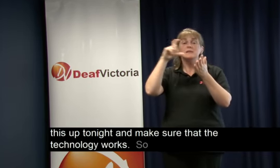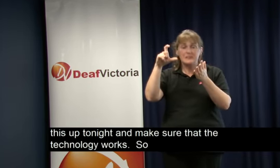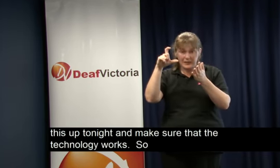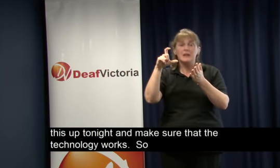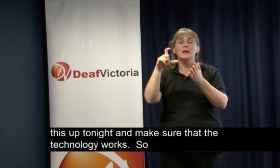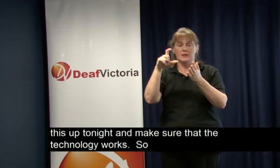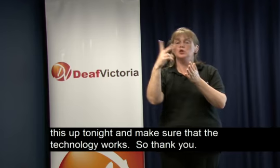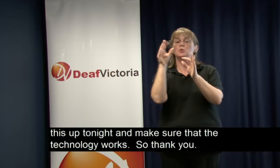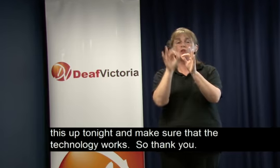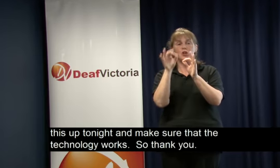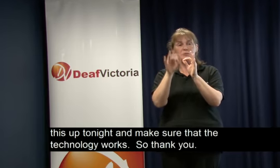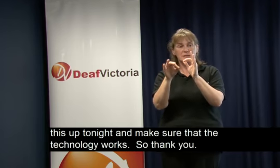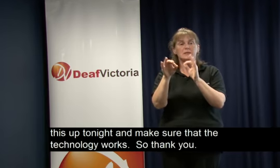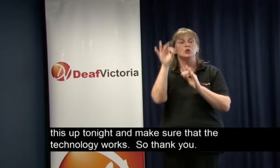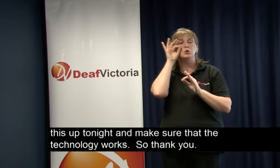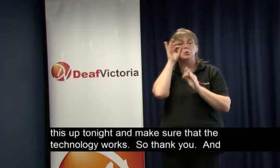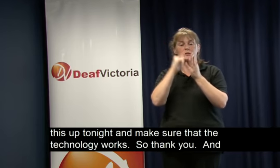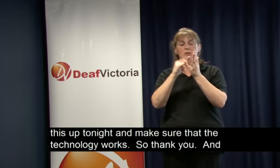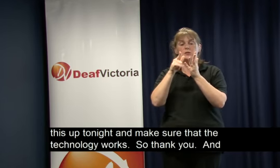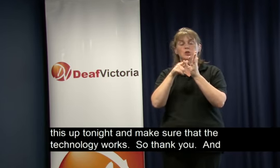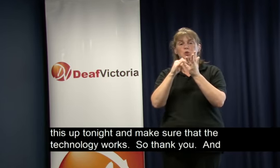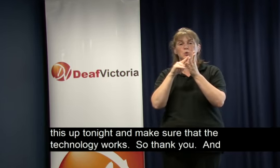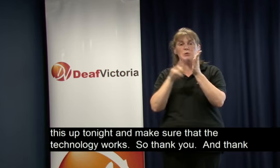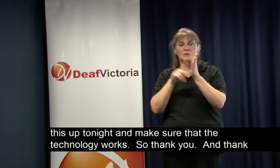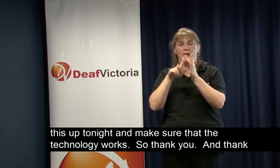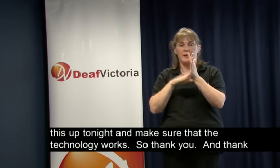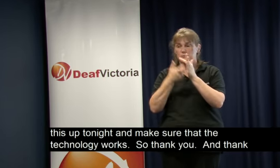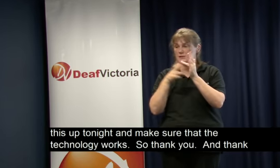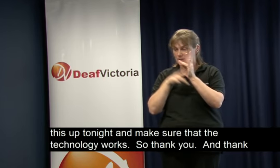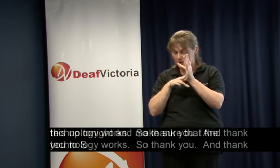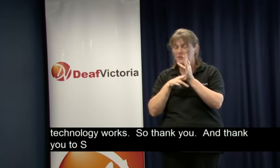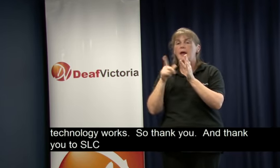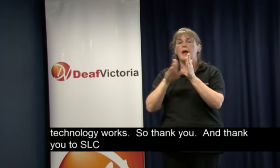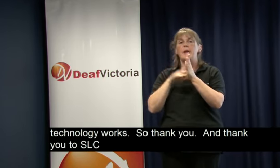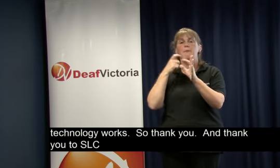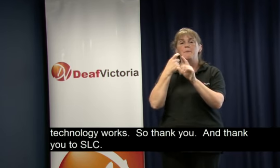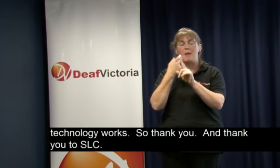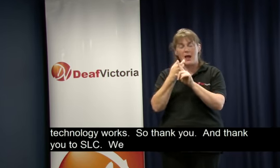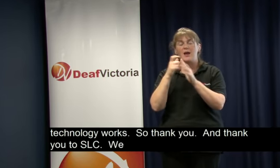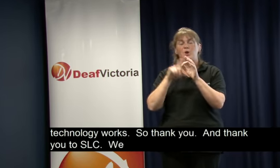And thank you to SLC. We have our two interpreters, Susan Emerson and Mark